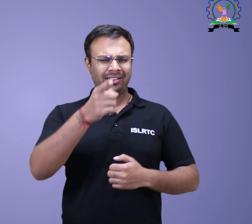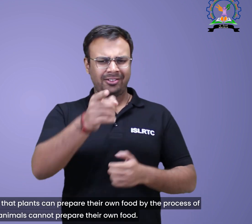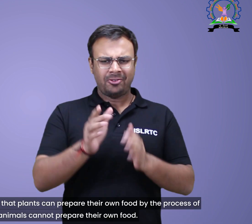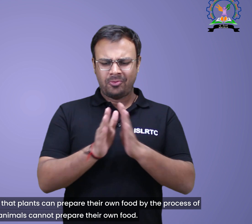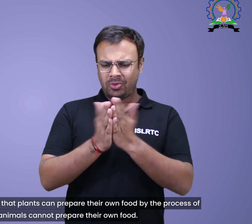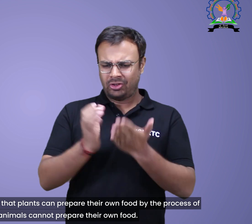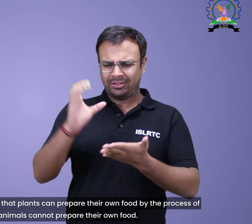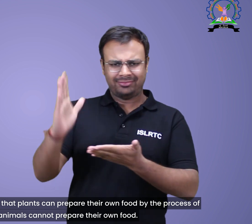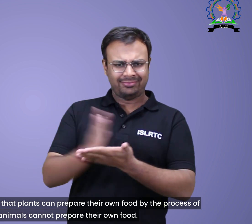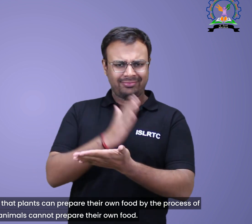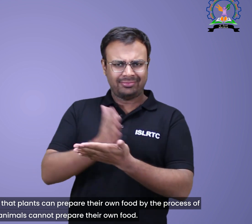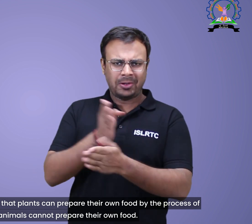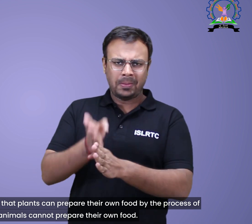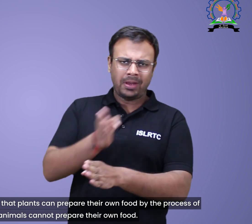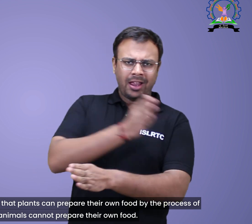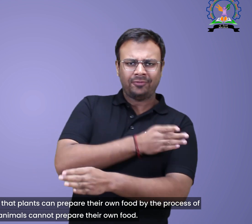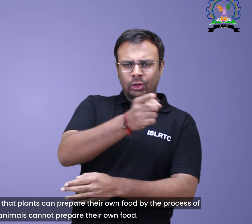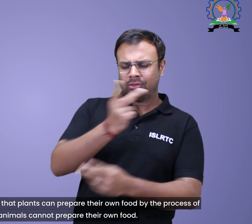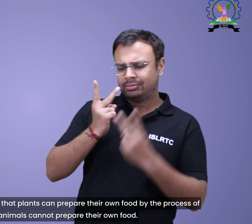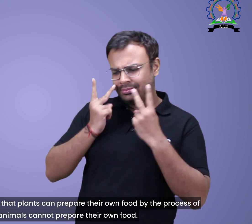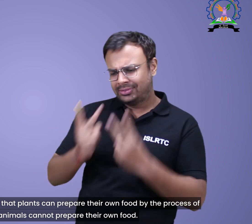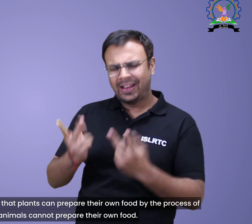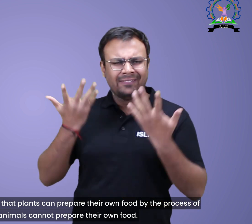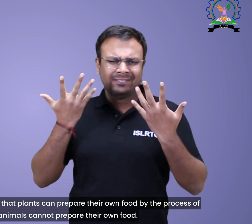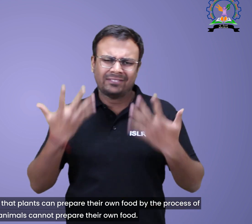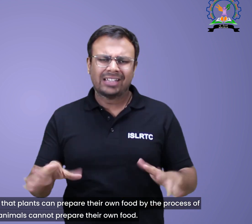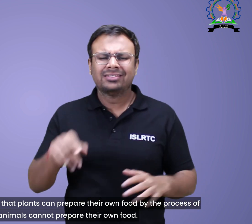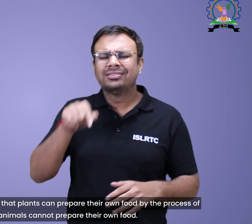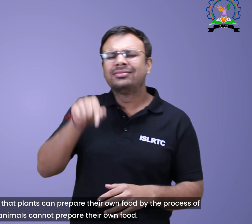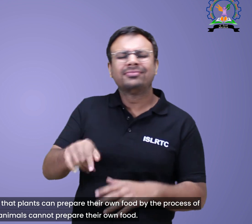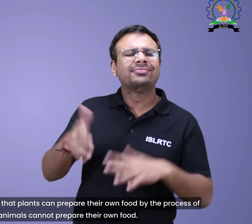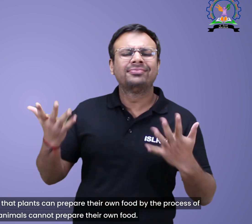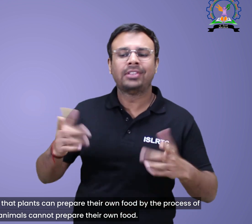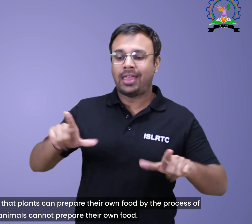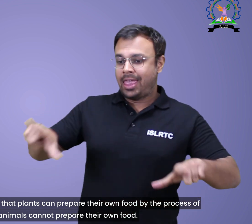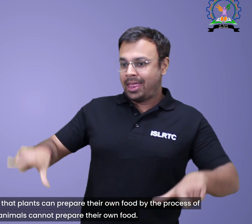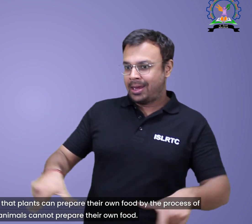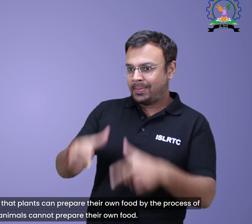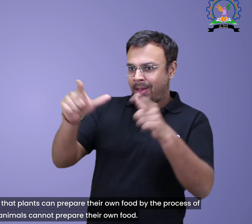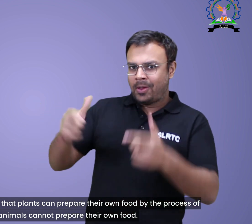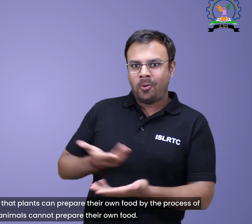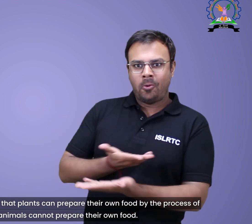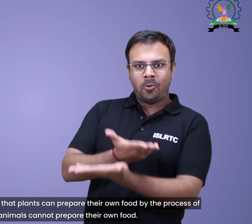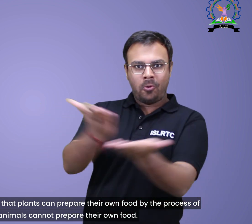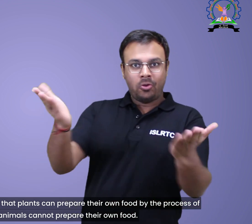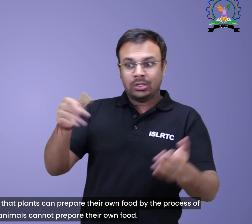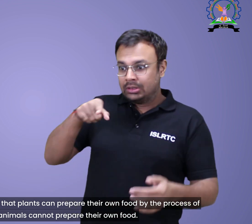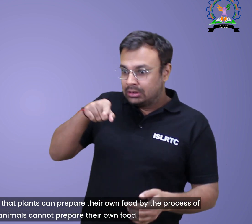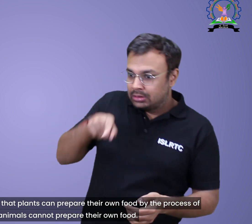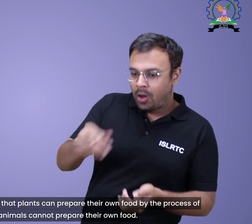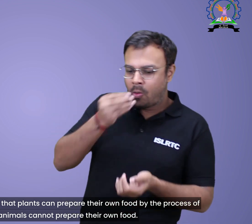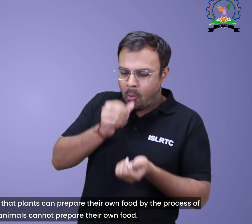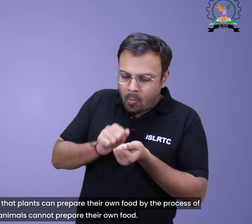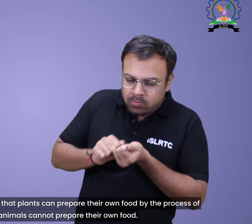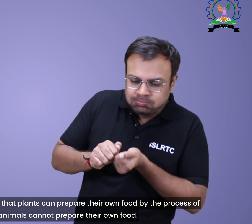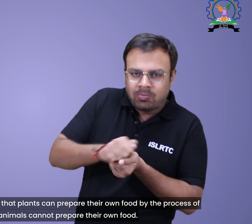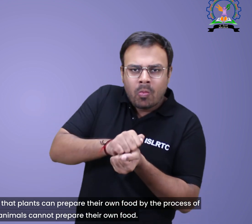We have seen in the previous chapter that plants can prepare their own food by the process of photosynthesis, but